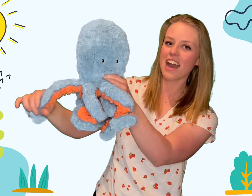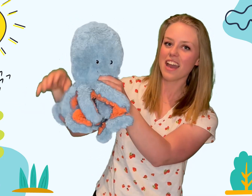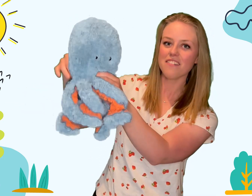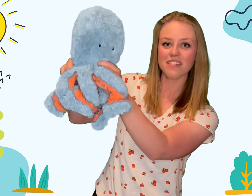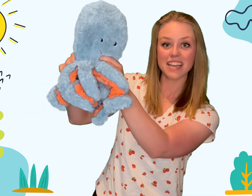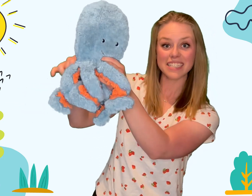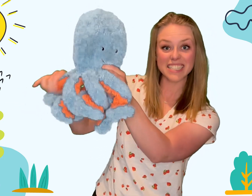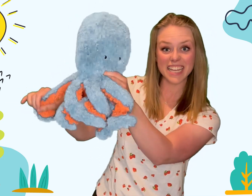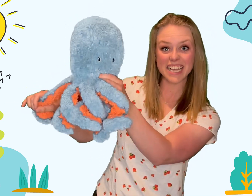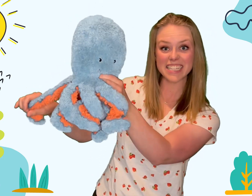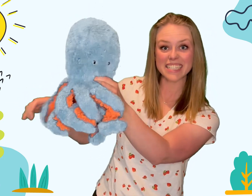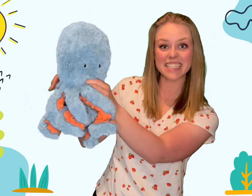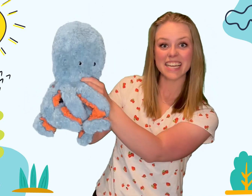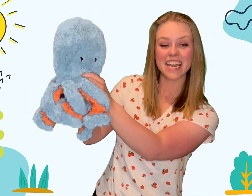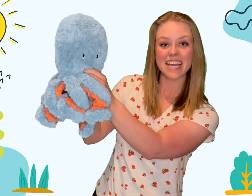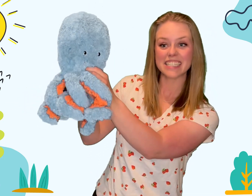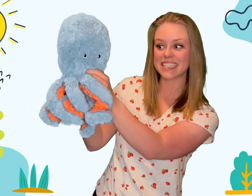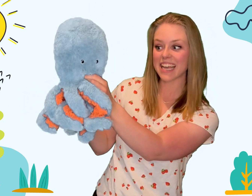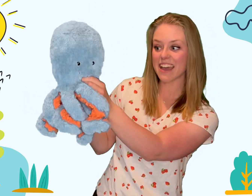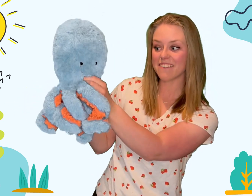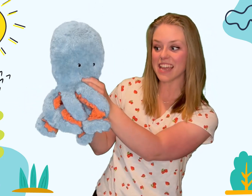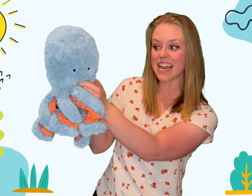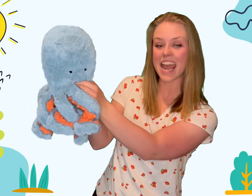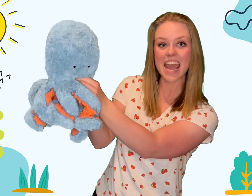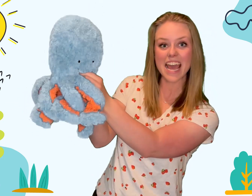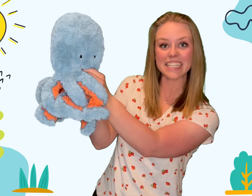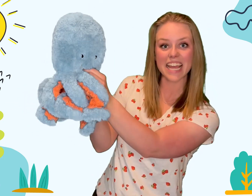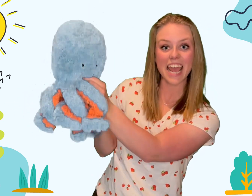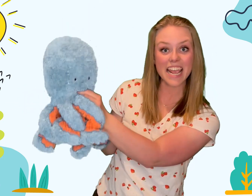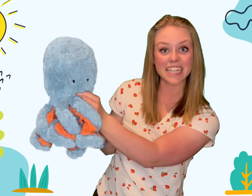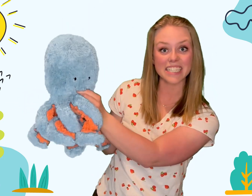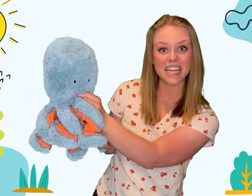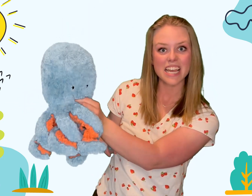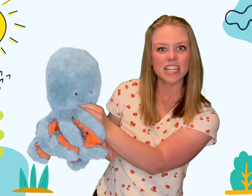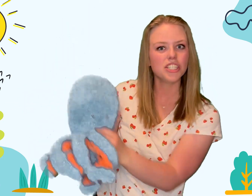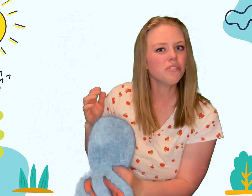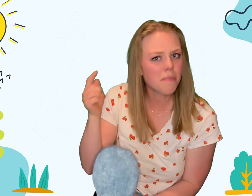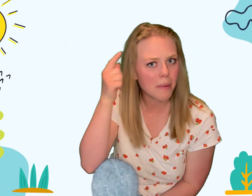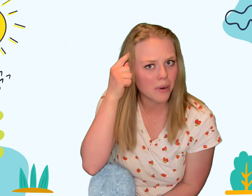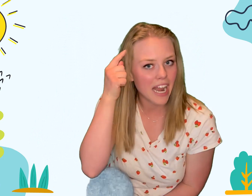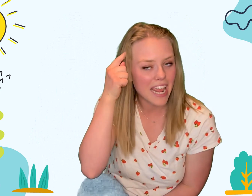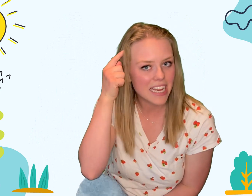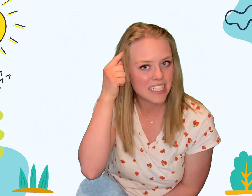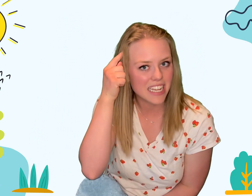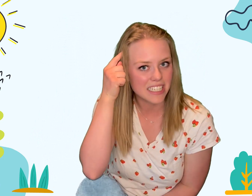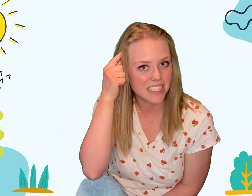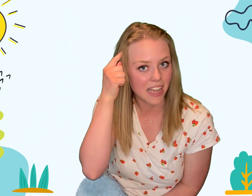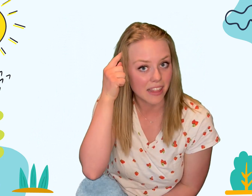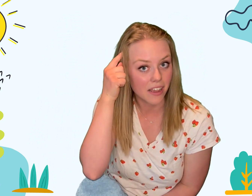5, 6, 7, and 8. Do you remember 8 in sign